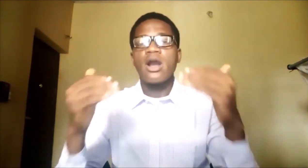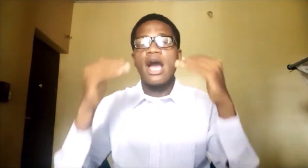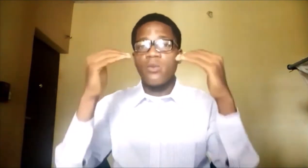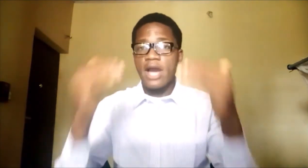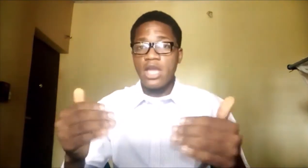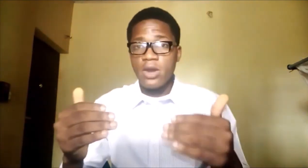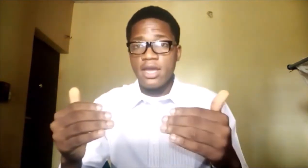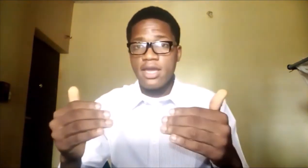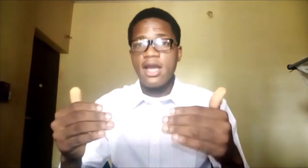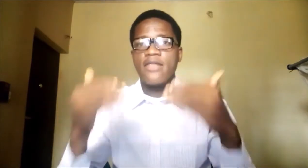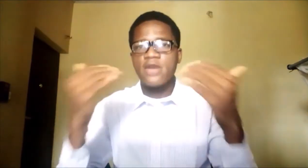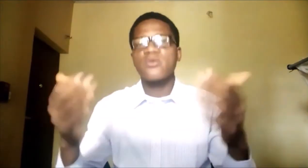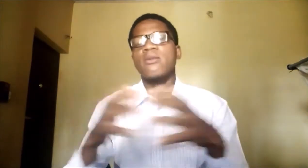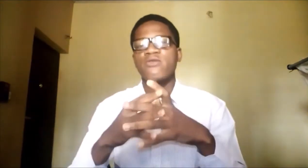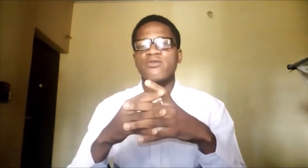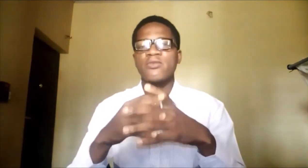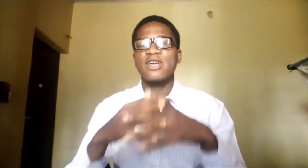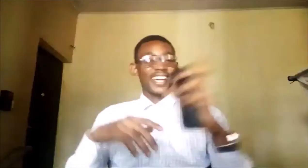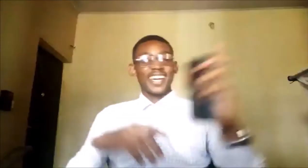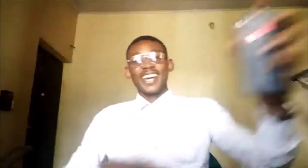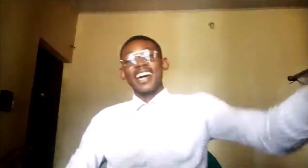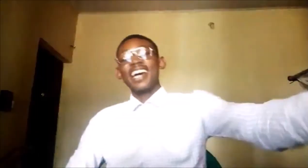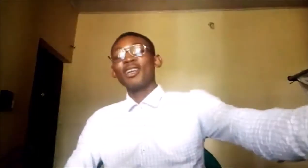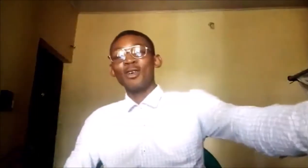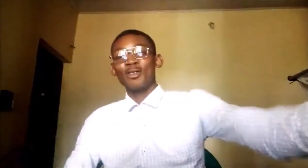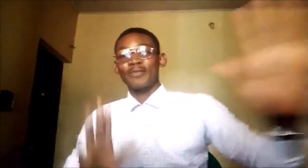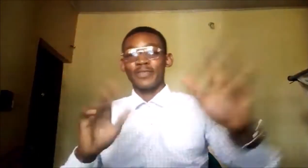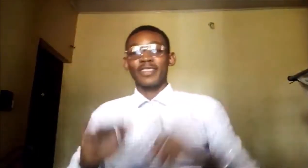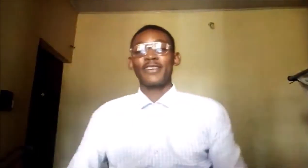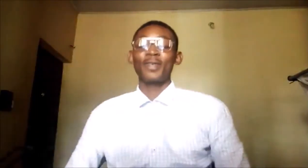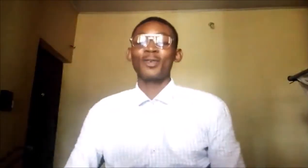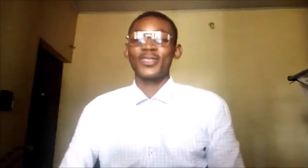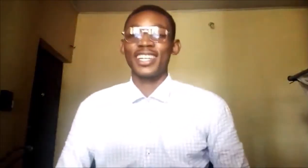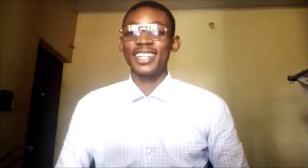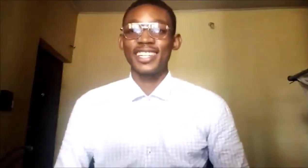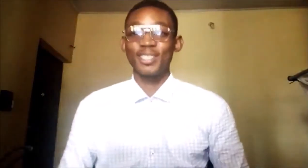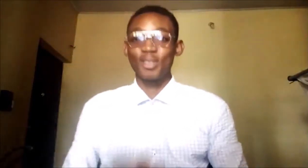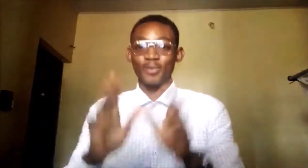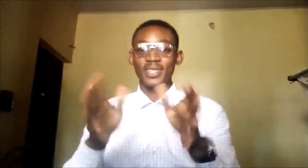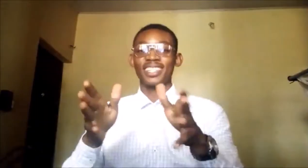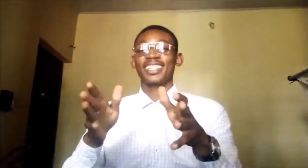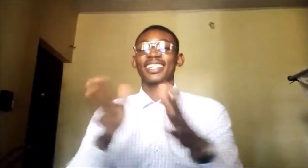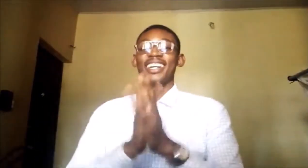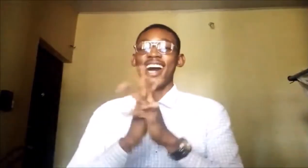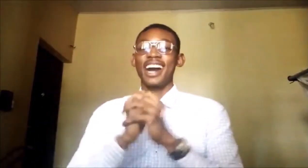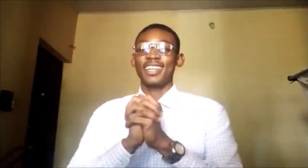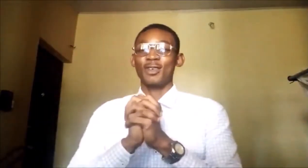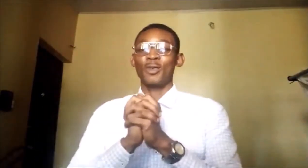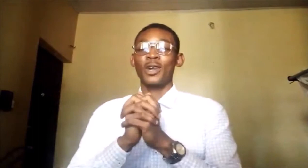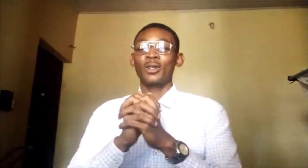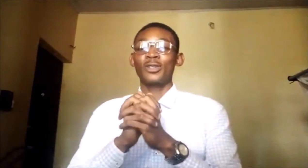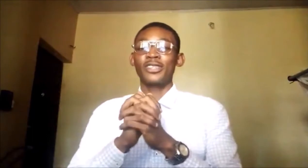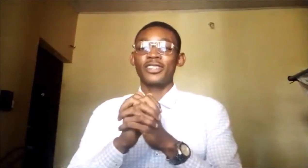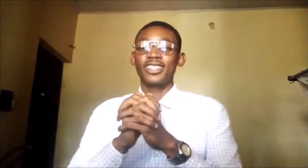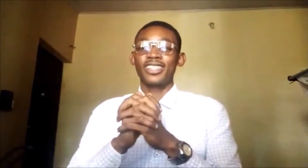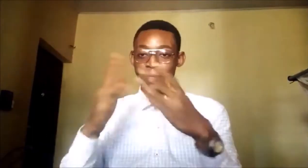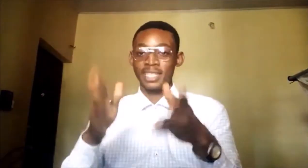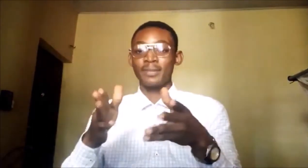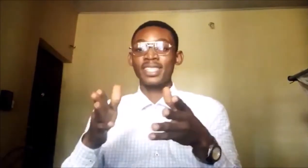why you are here, and then we can move on from there. Hello, fellow signers to be. I hope we are all doing good. My name is